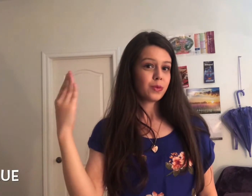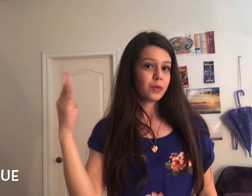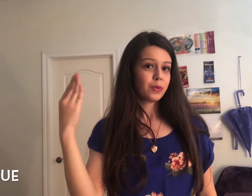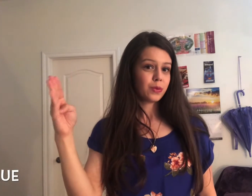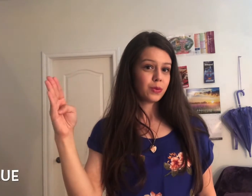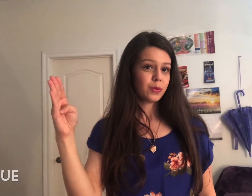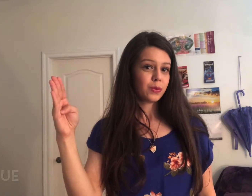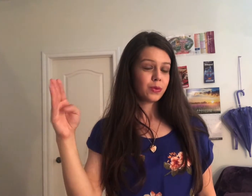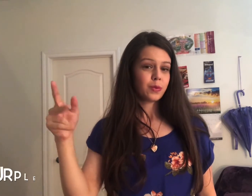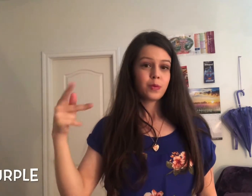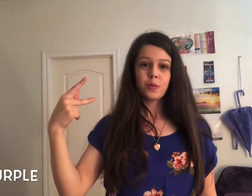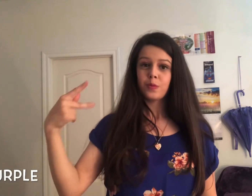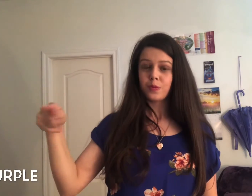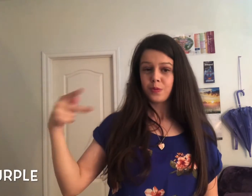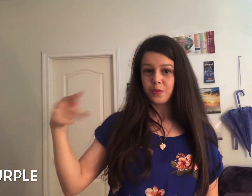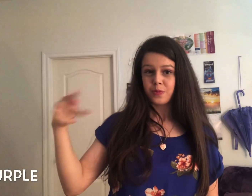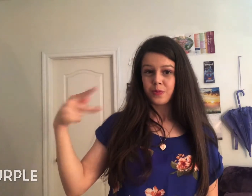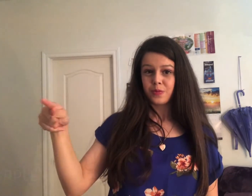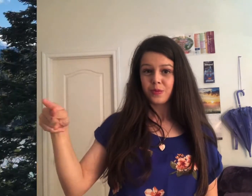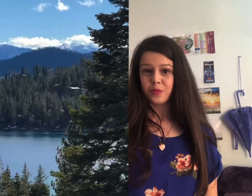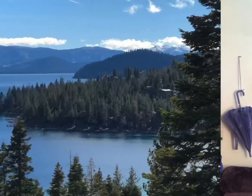blue, purple,